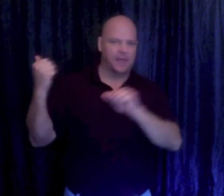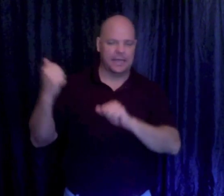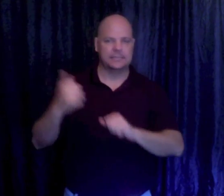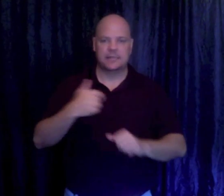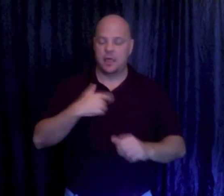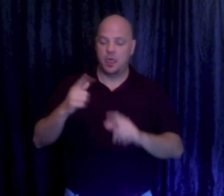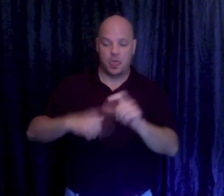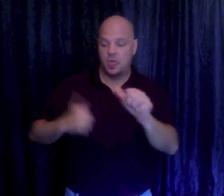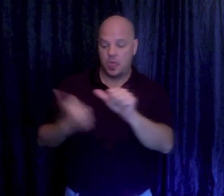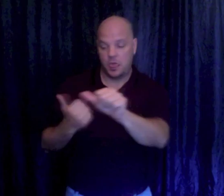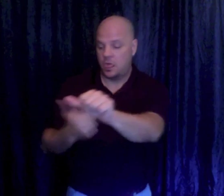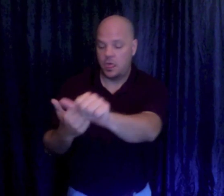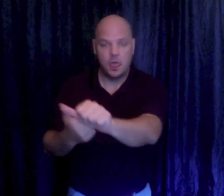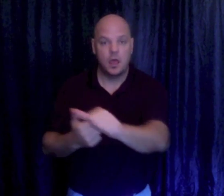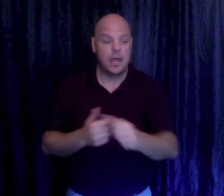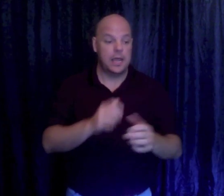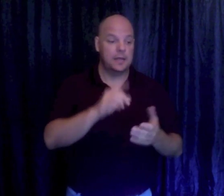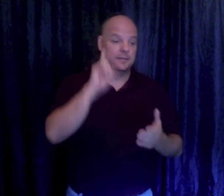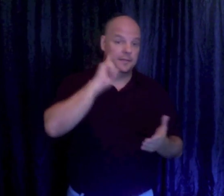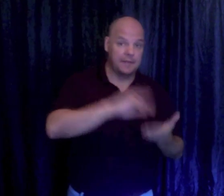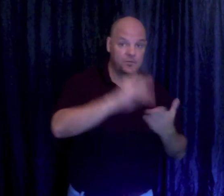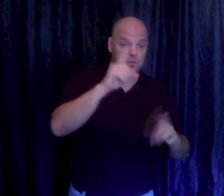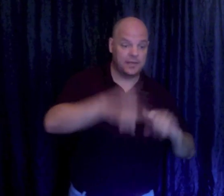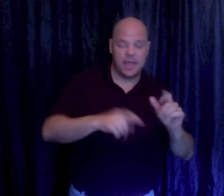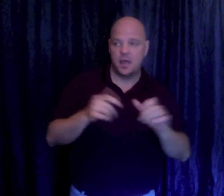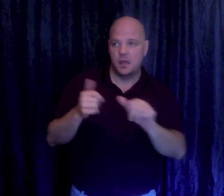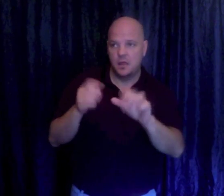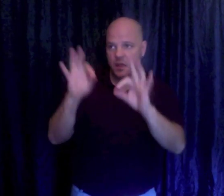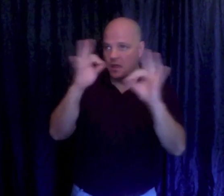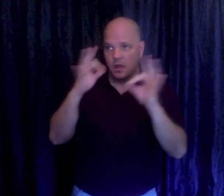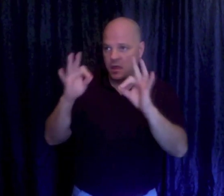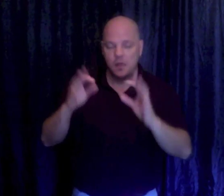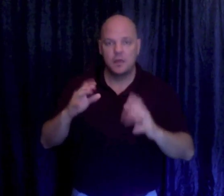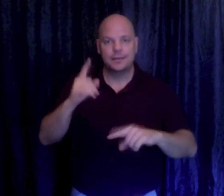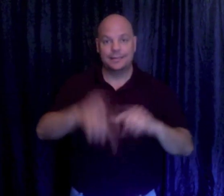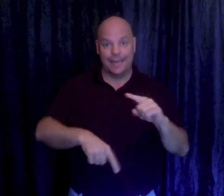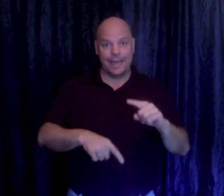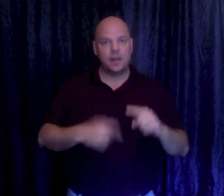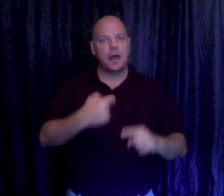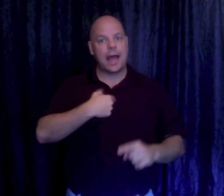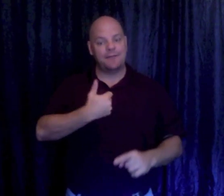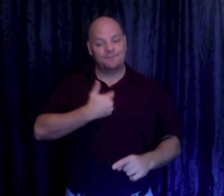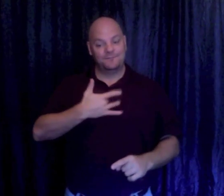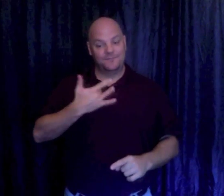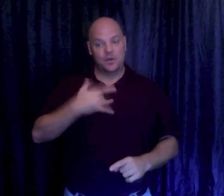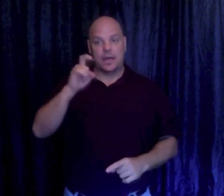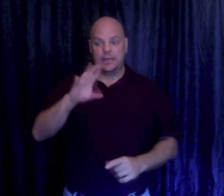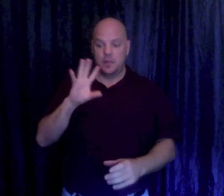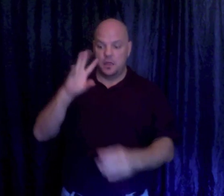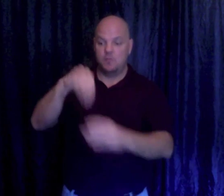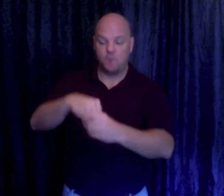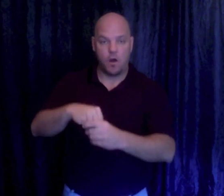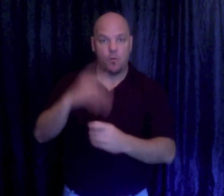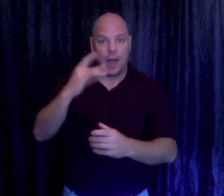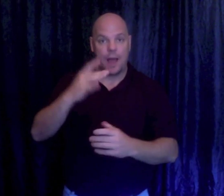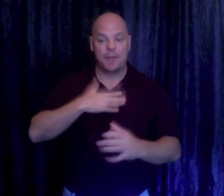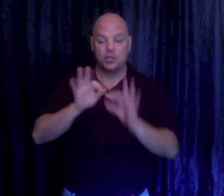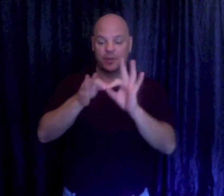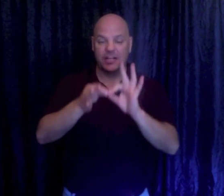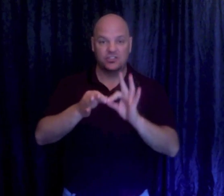can't follow what's going on. Now, I know I need to get involved, because it's hindering my interpretation. But if I say, let